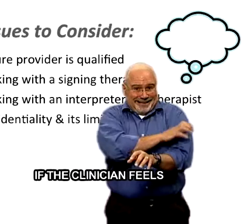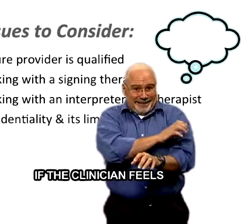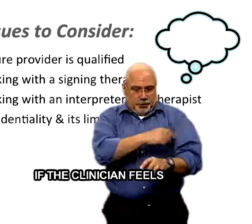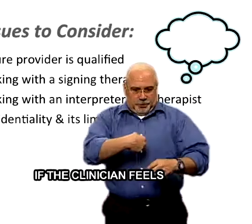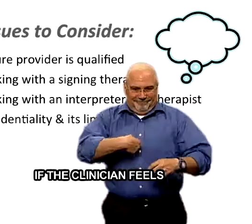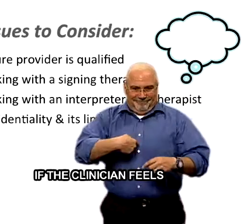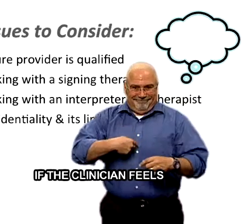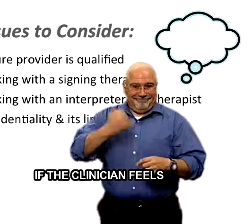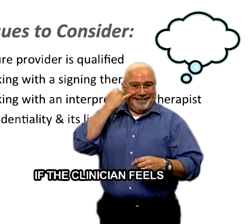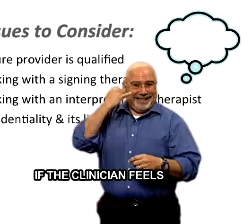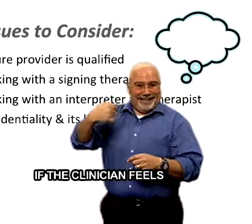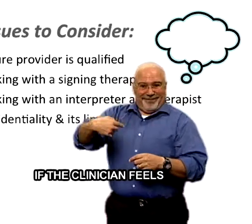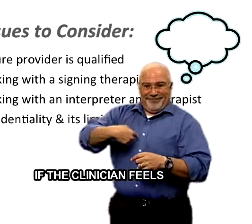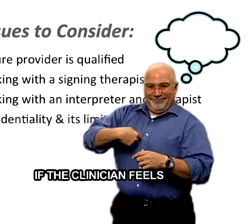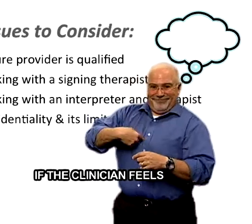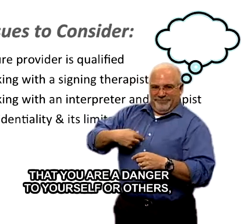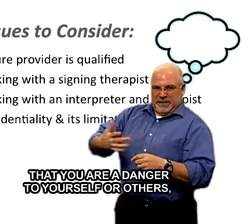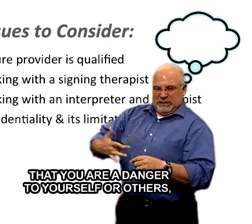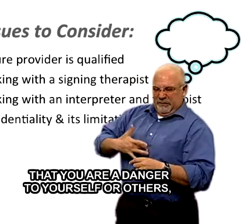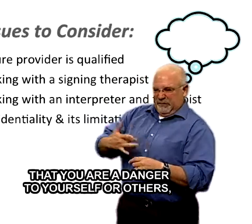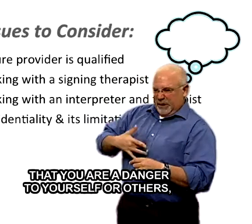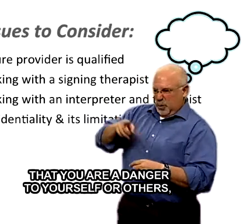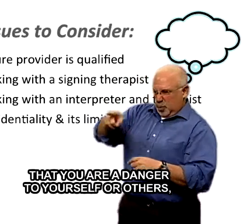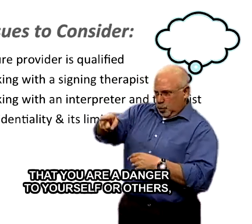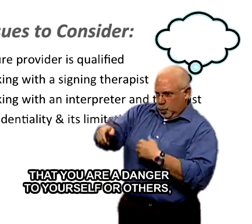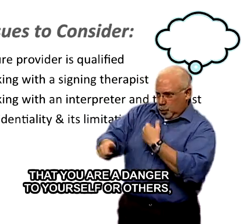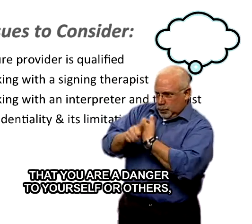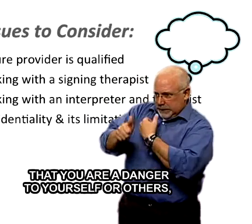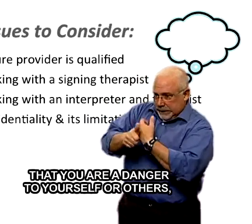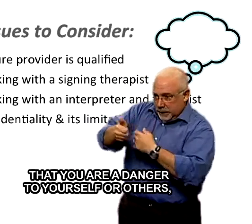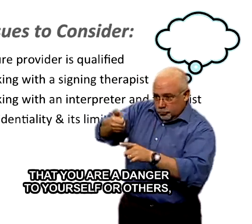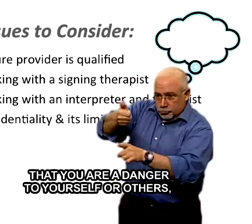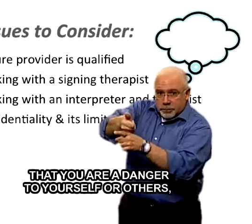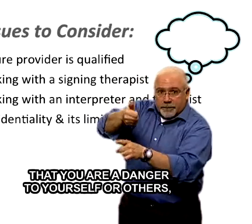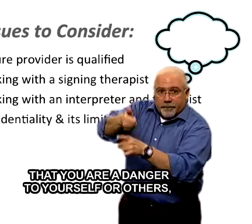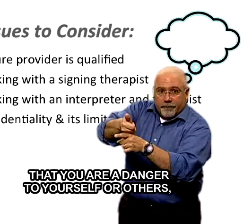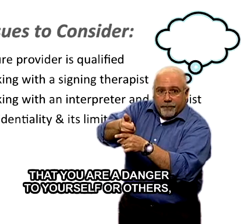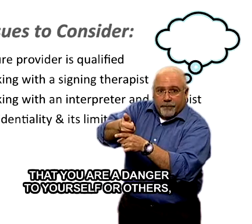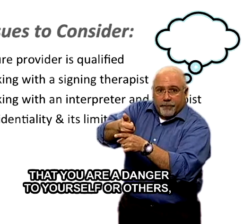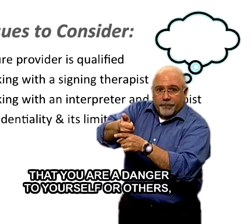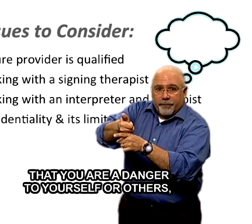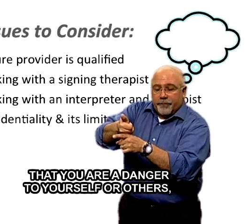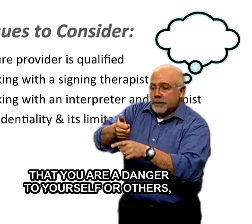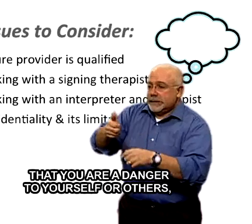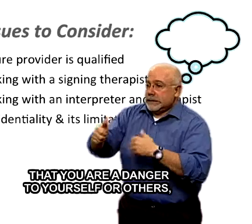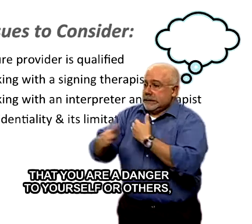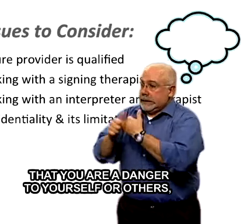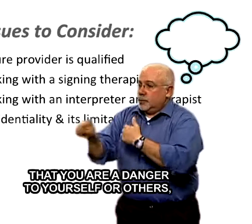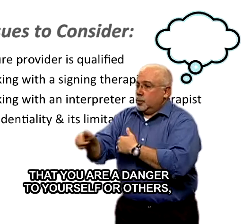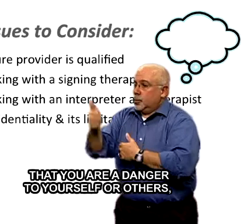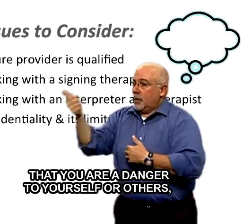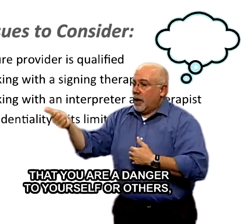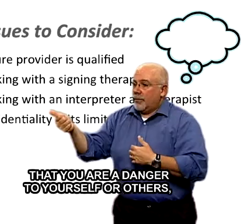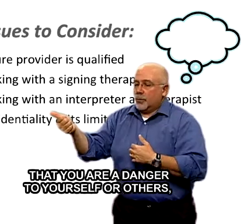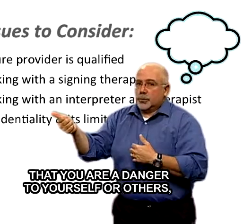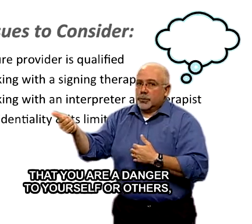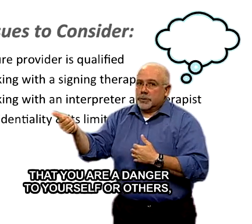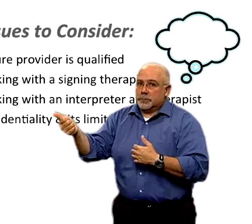If the clinician feels that you are in danger to yourself or others,